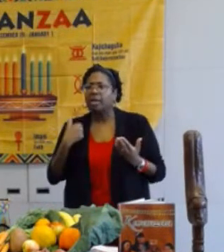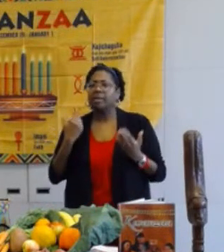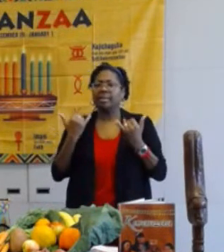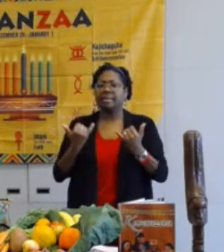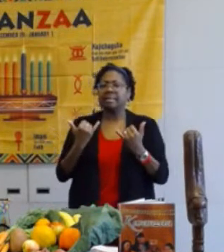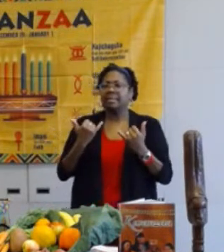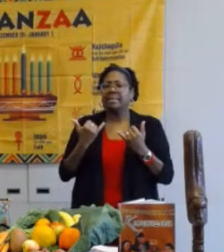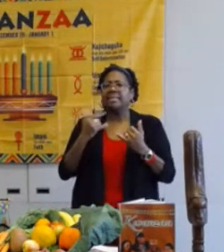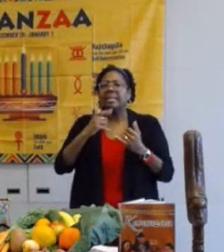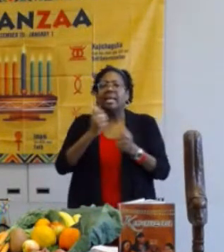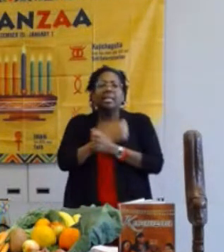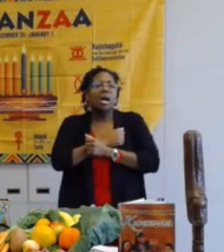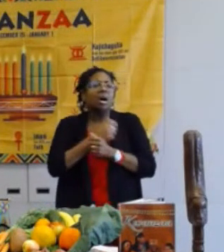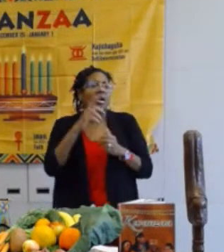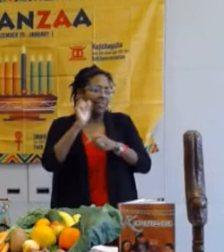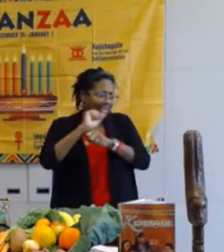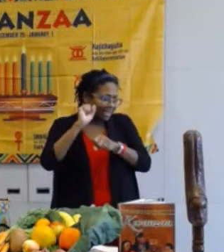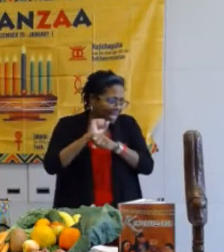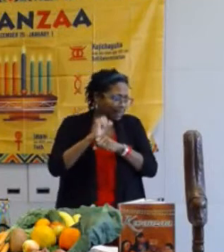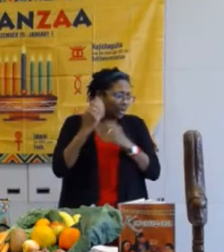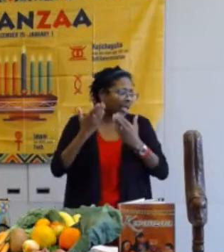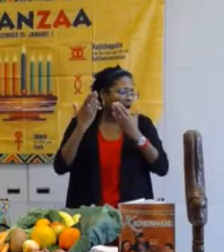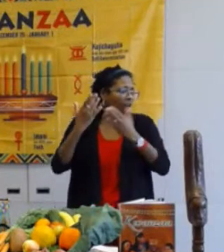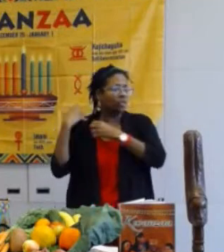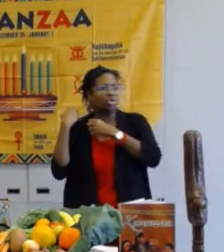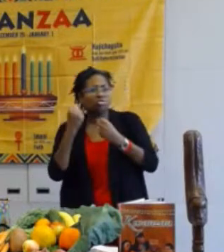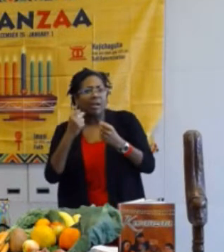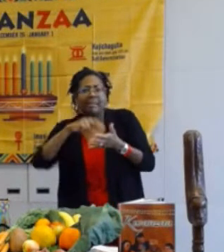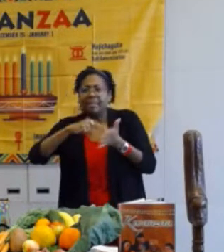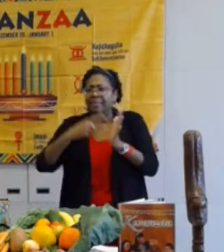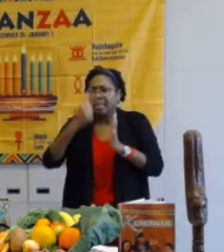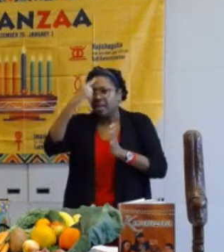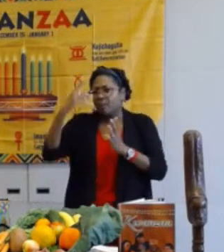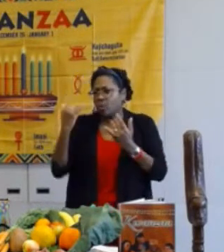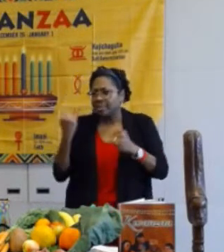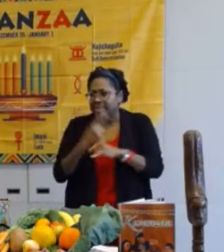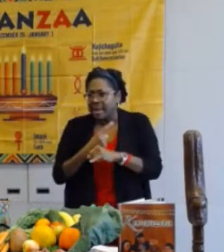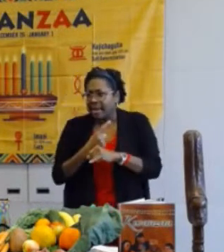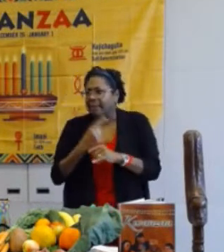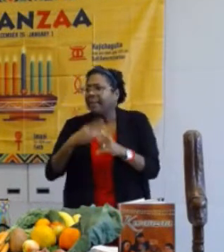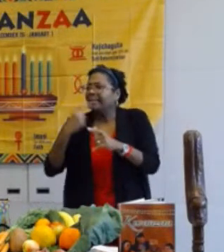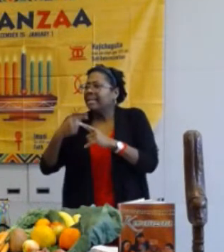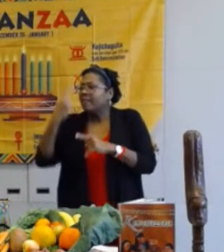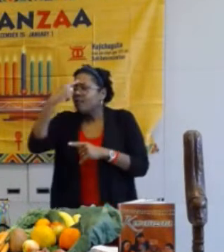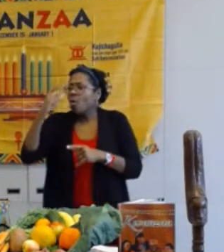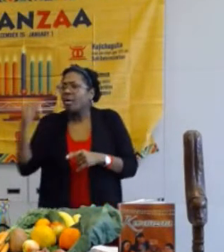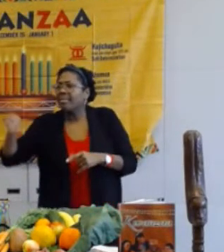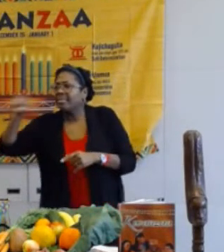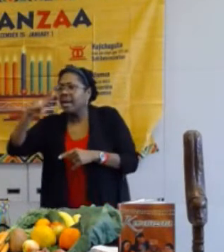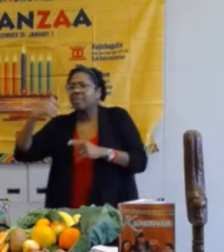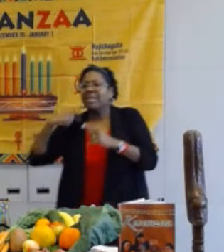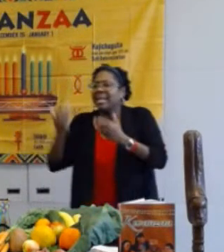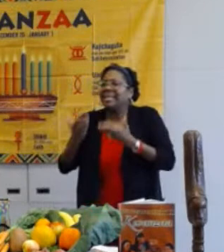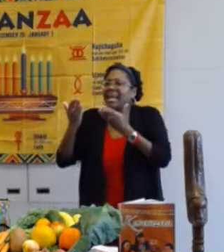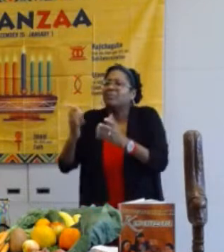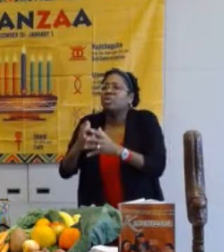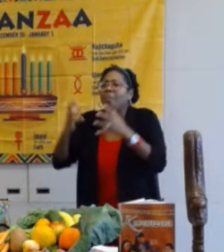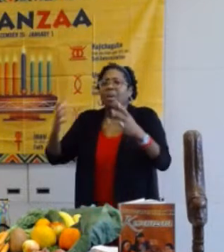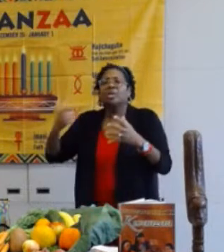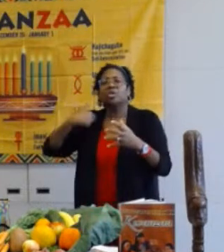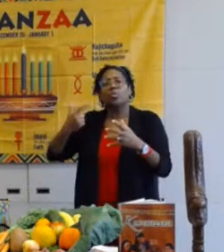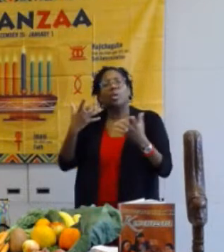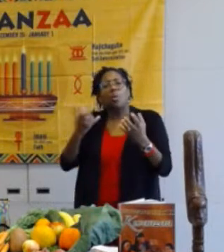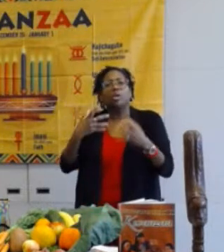labor rose like the sun and gave strength and meaning to the day. For them then who gave so much, we give in return. On this